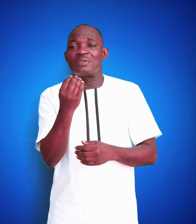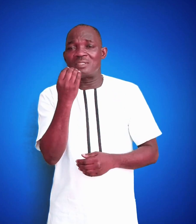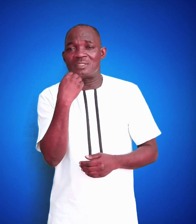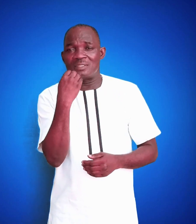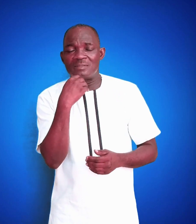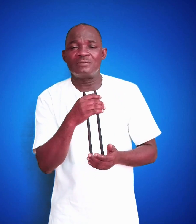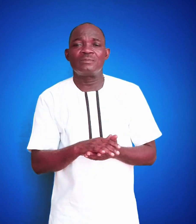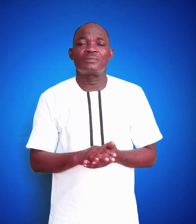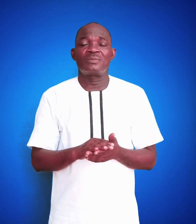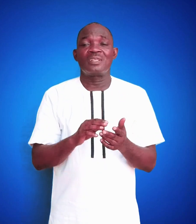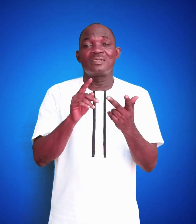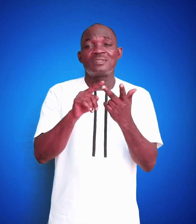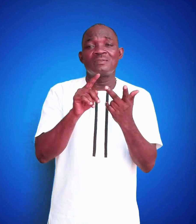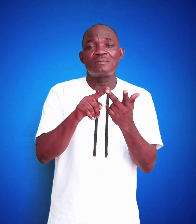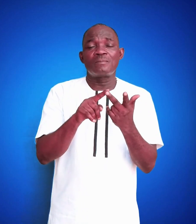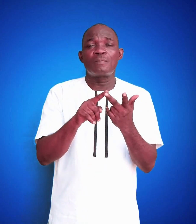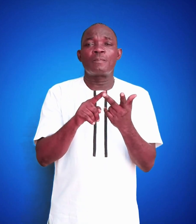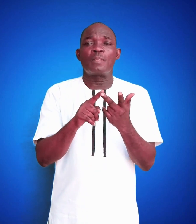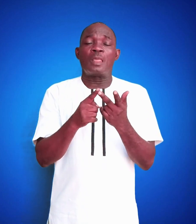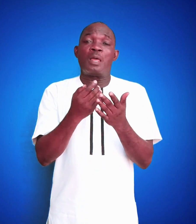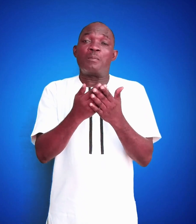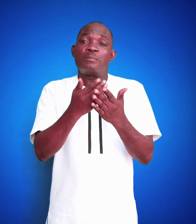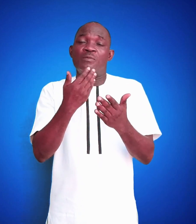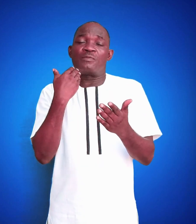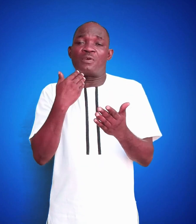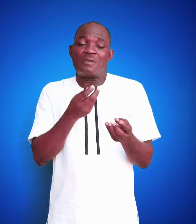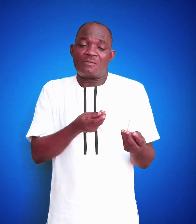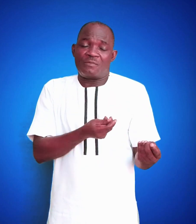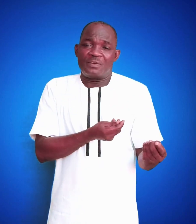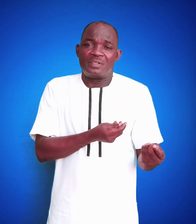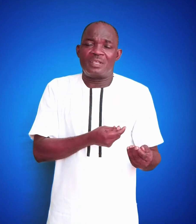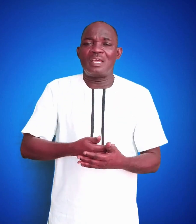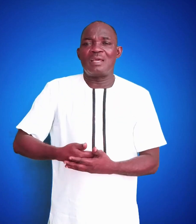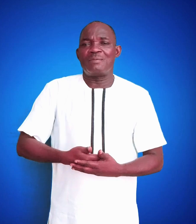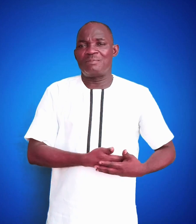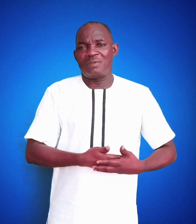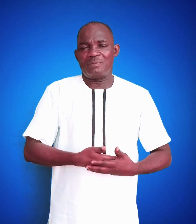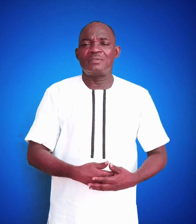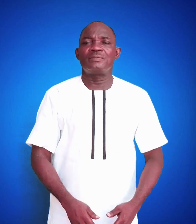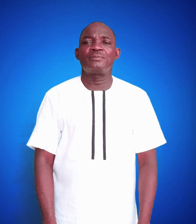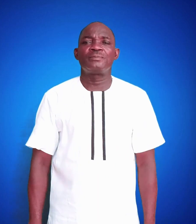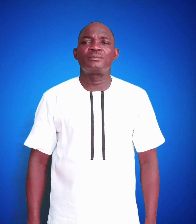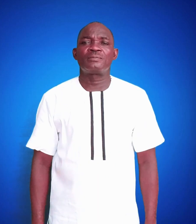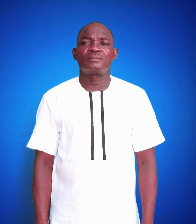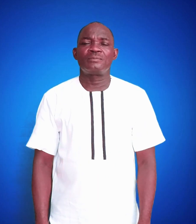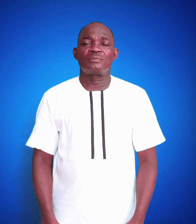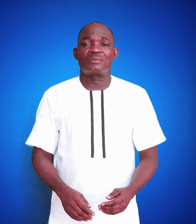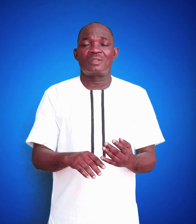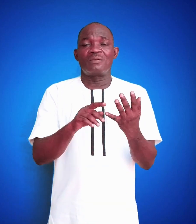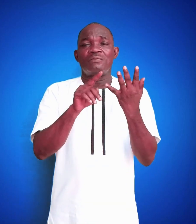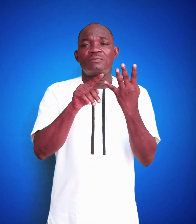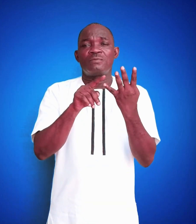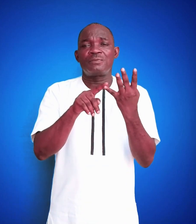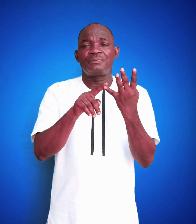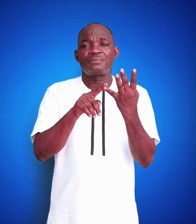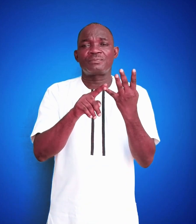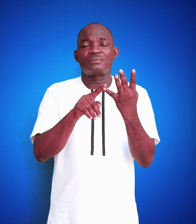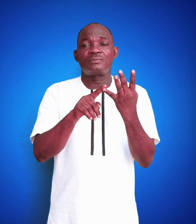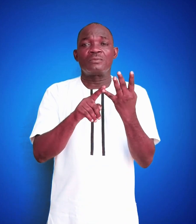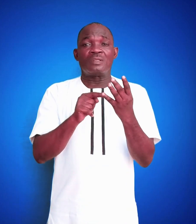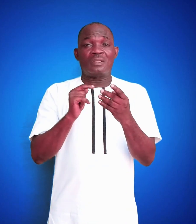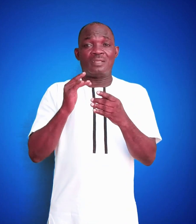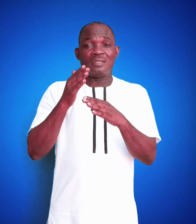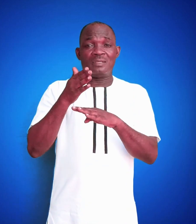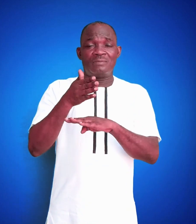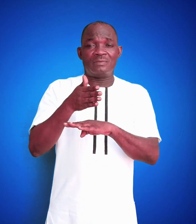eating. 3. Before feeding your baby. 4.